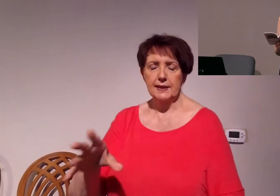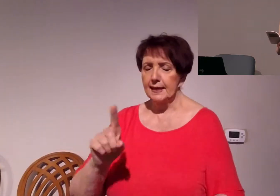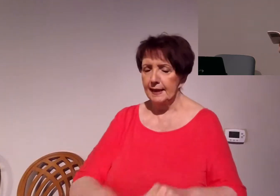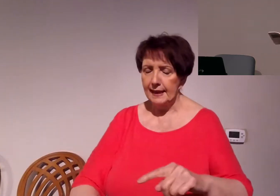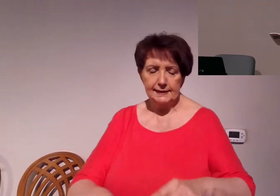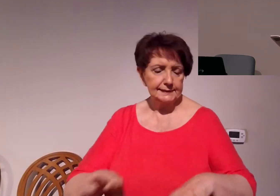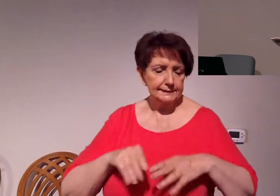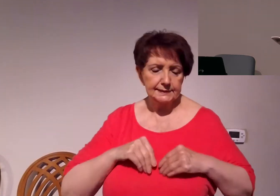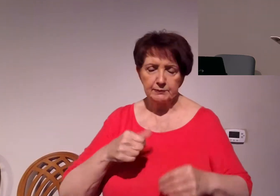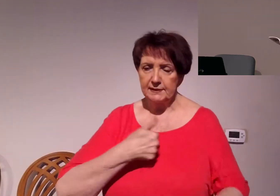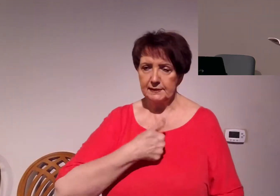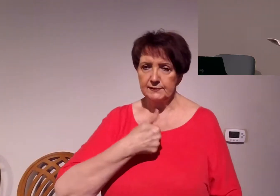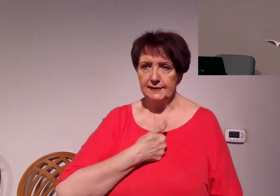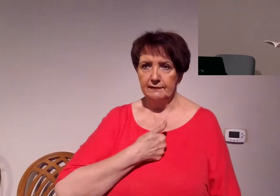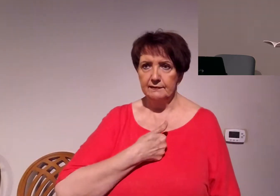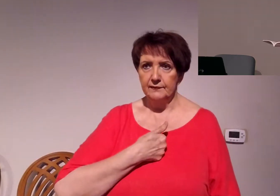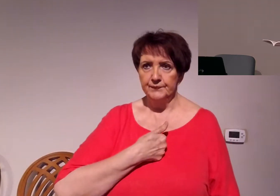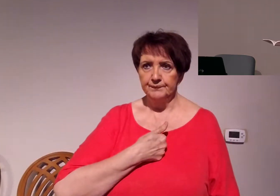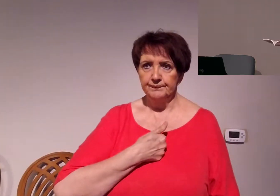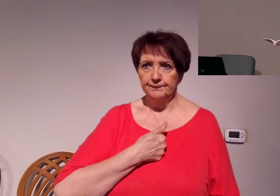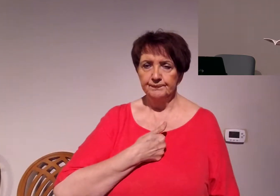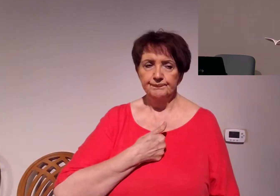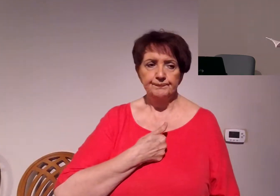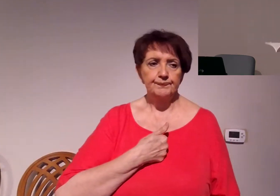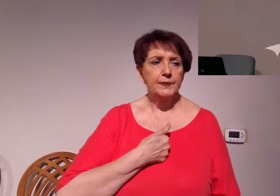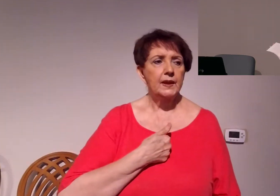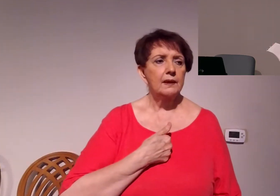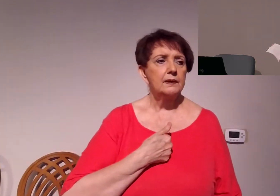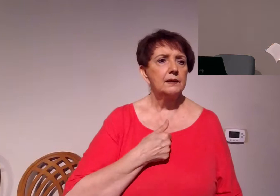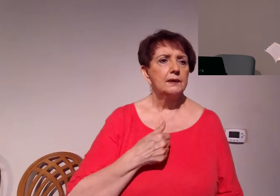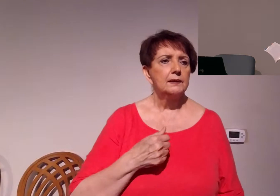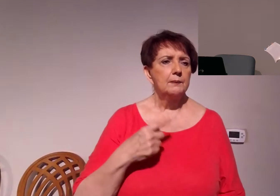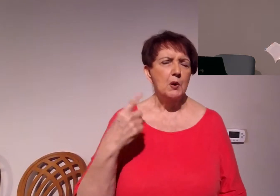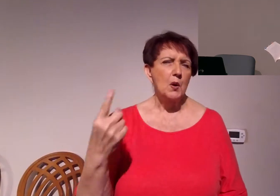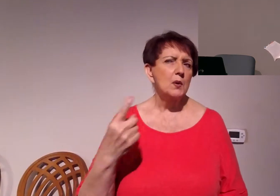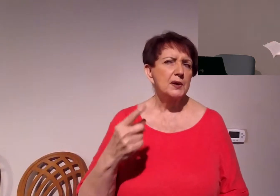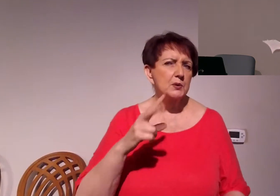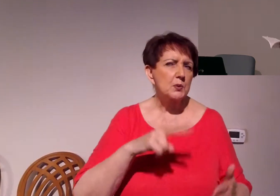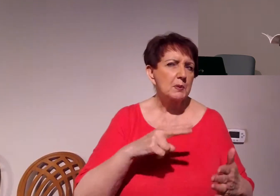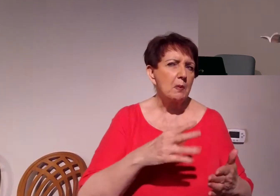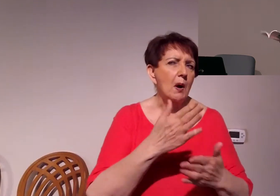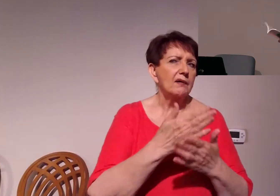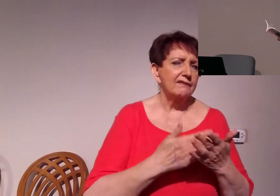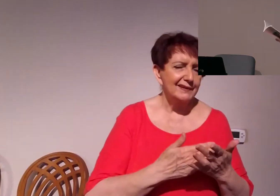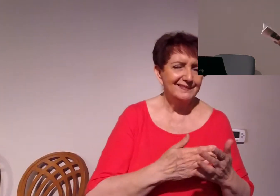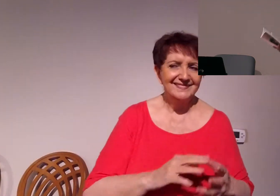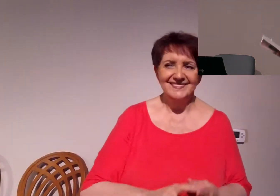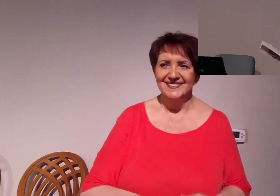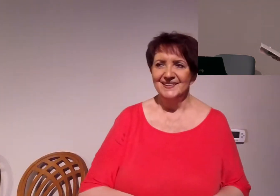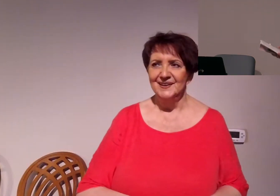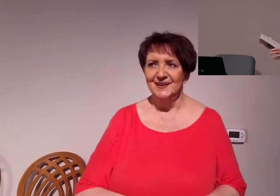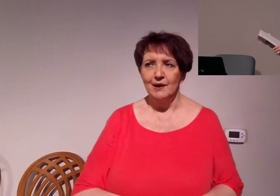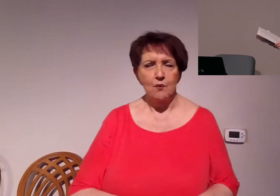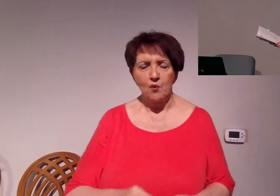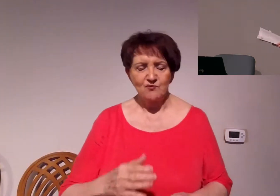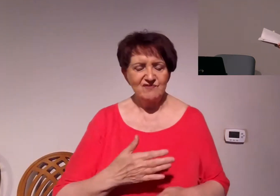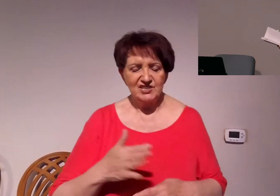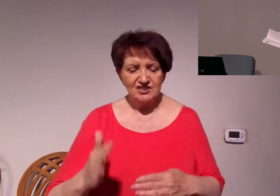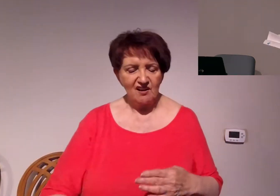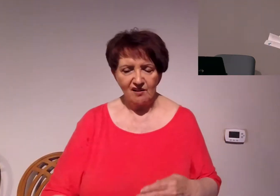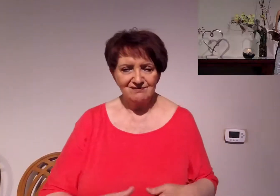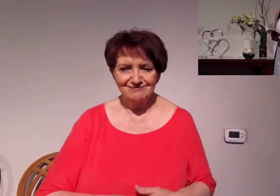about ourselves. So I'm only going to read a part of the chapter for you. I won't read the whole chapter.